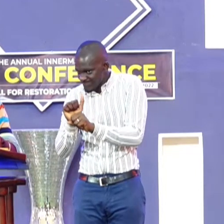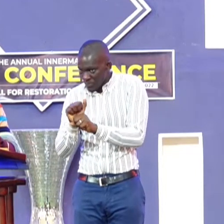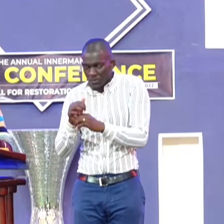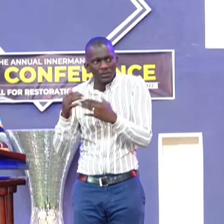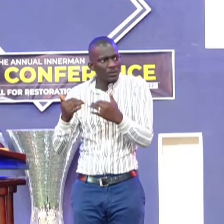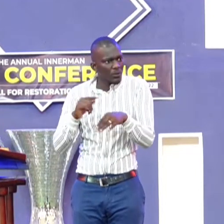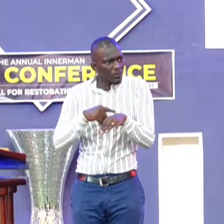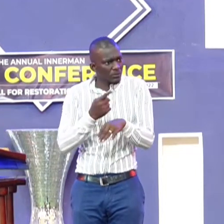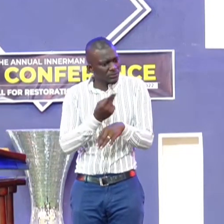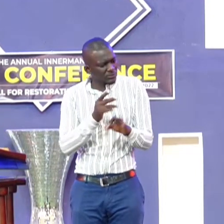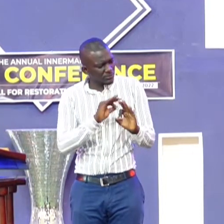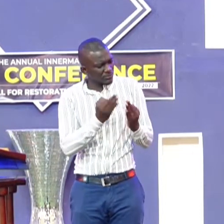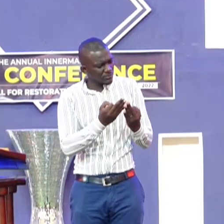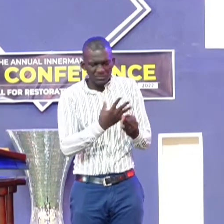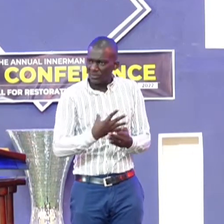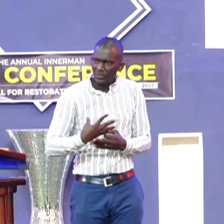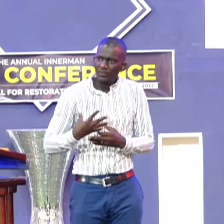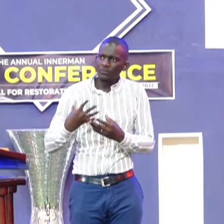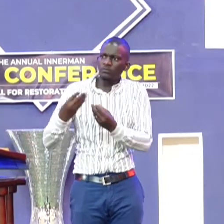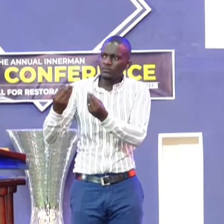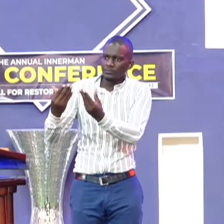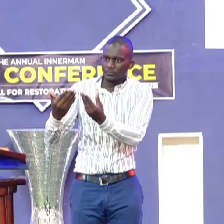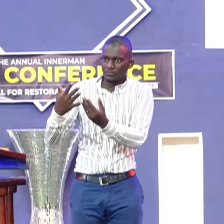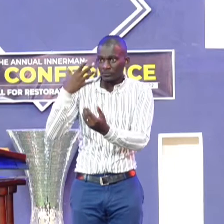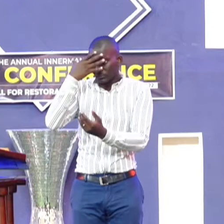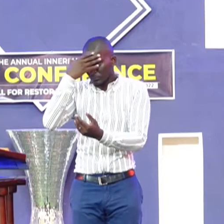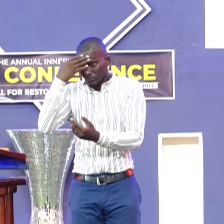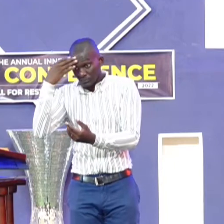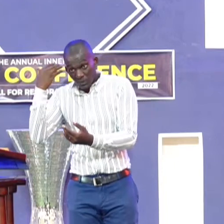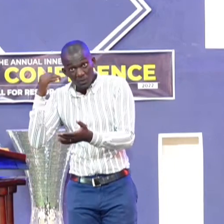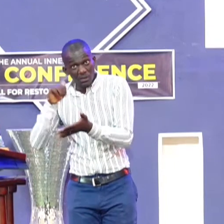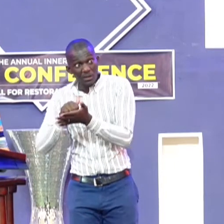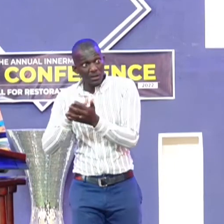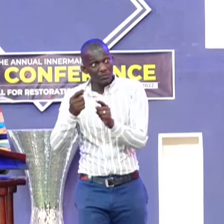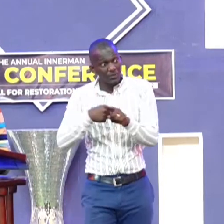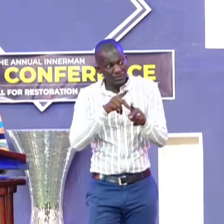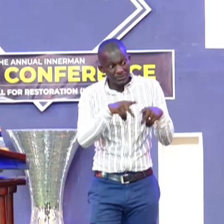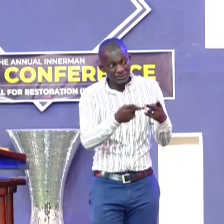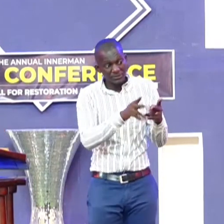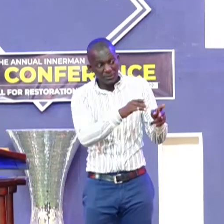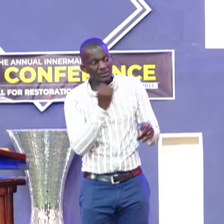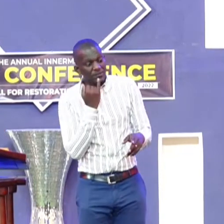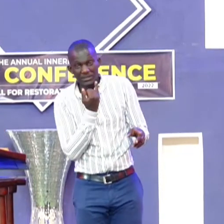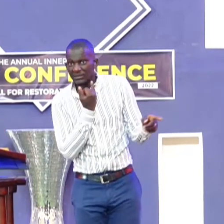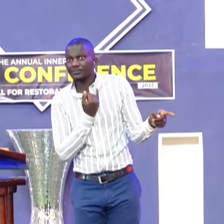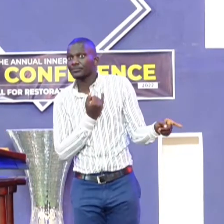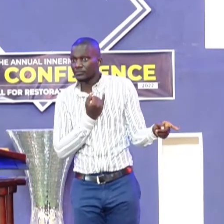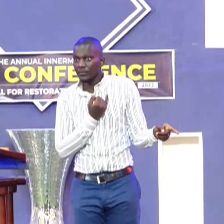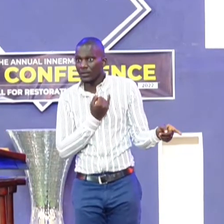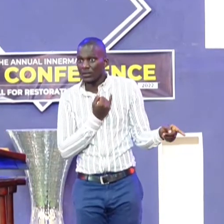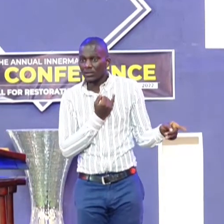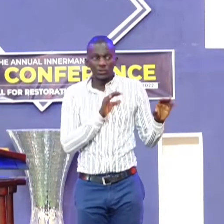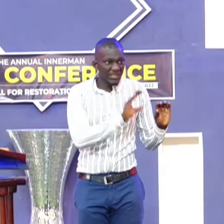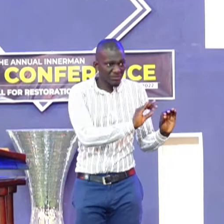find life. But as they went to find life, they forgot that they had come from